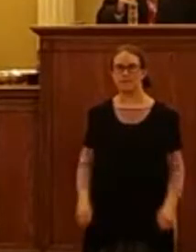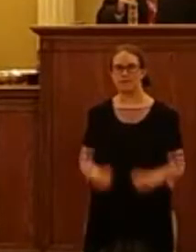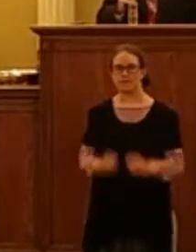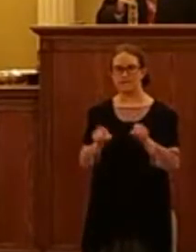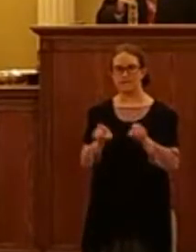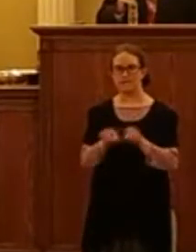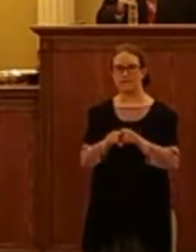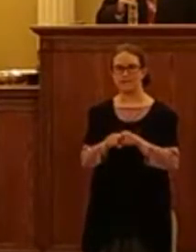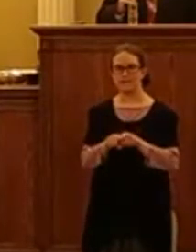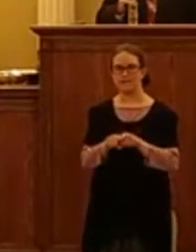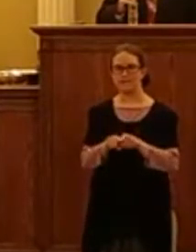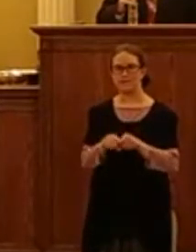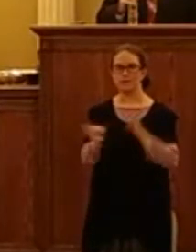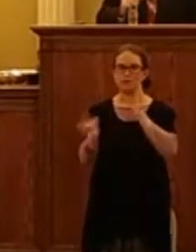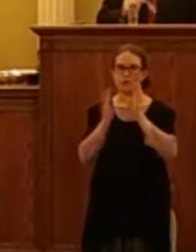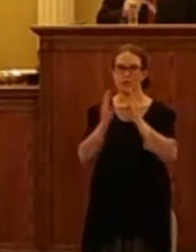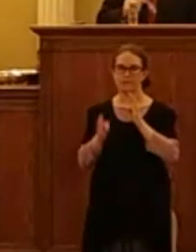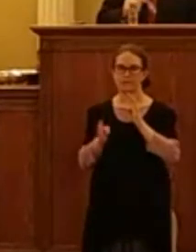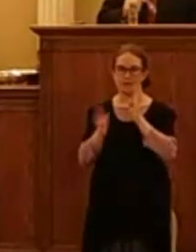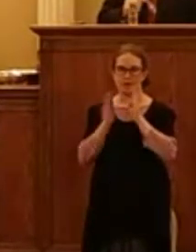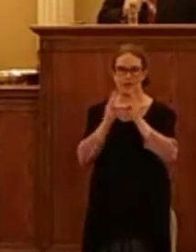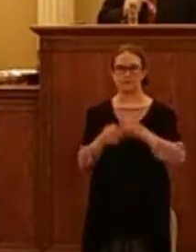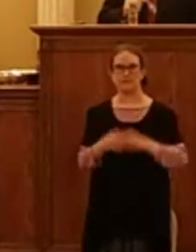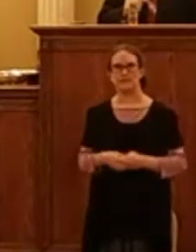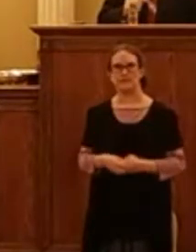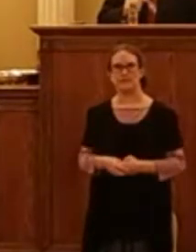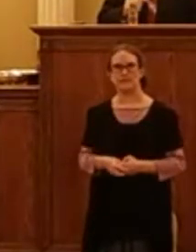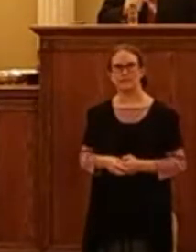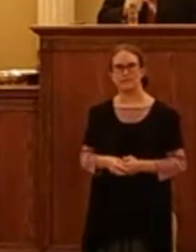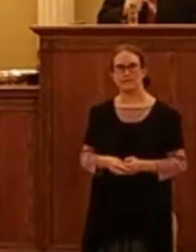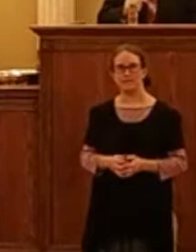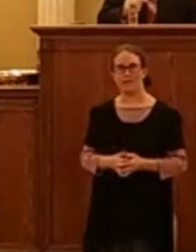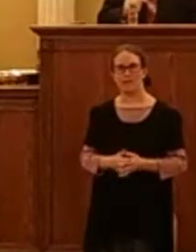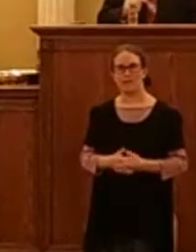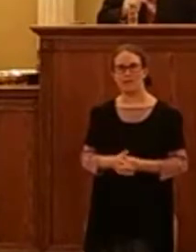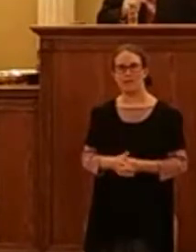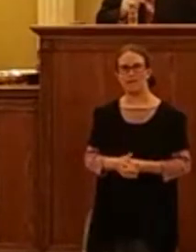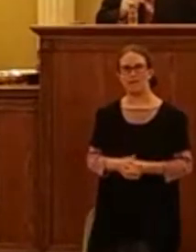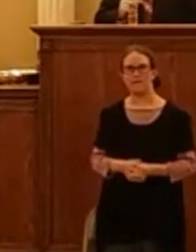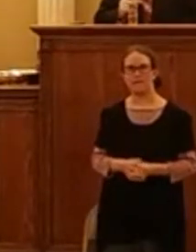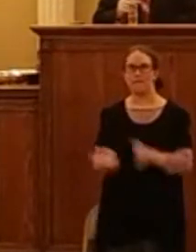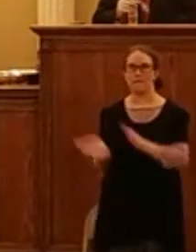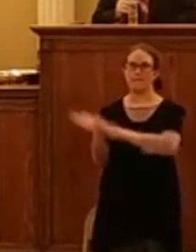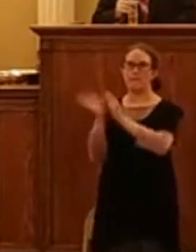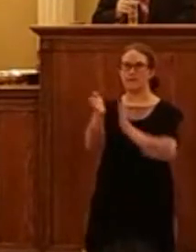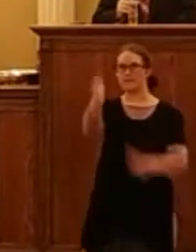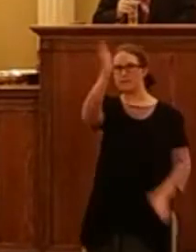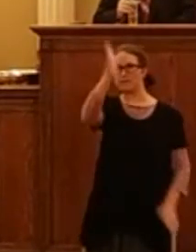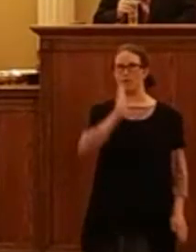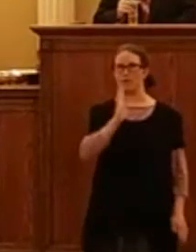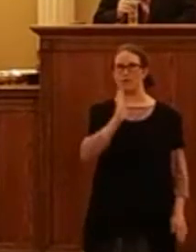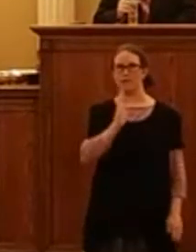Still deals with them, still talks to them. Amen. Praise God.